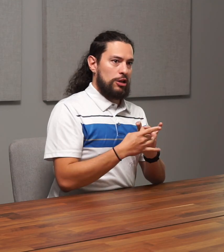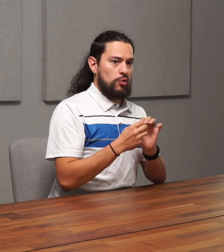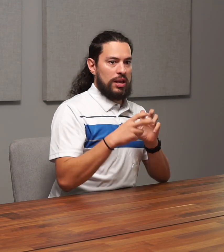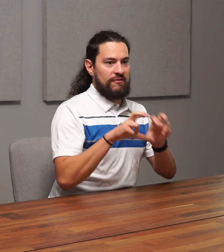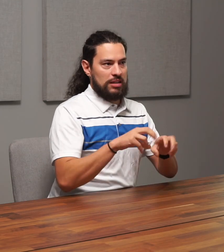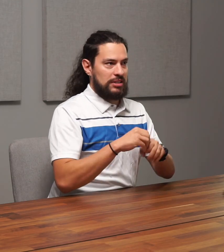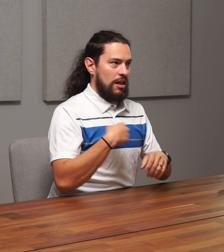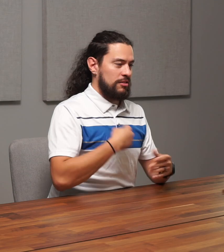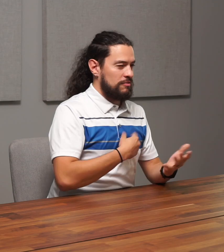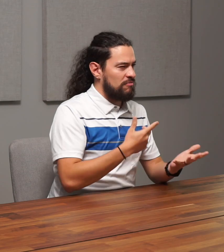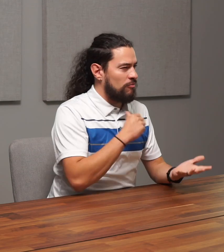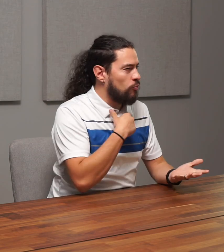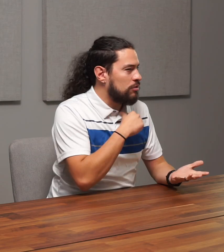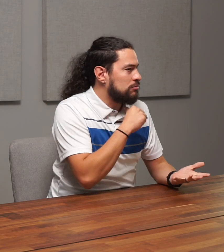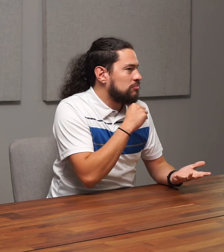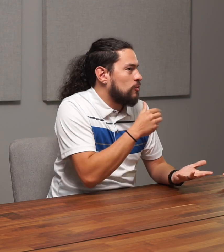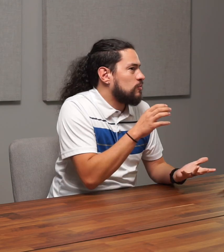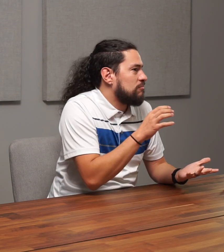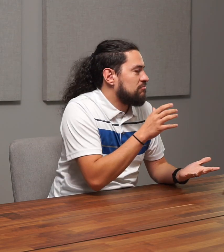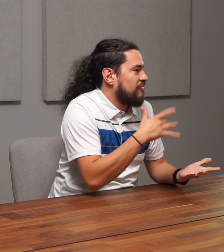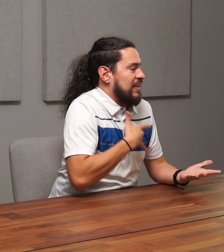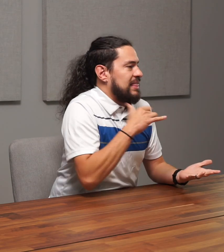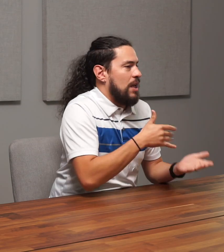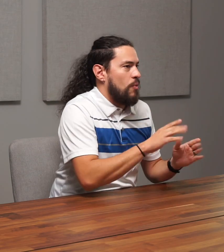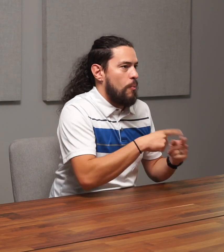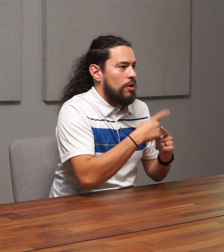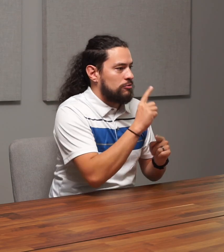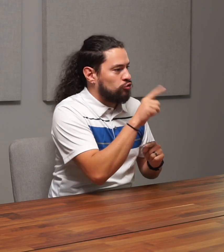language are not willing to connect with me they're not willing to invest in my life